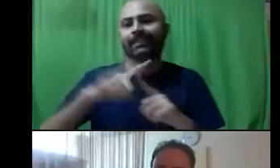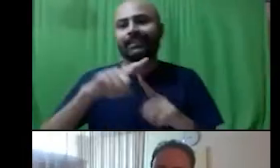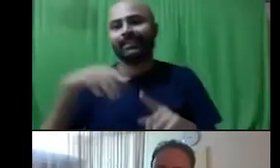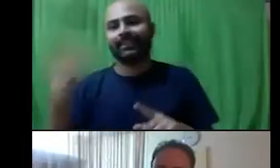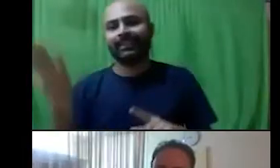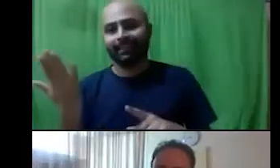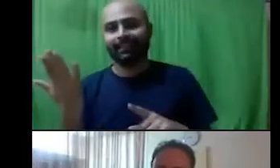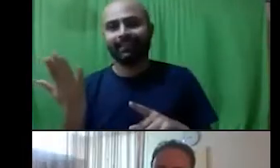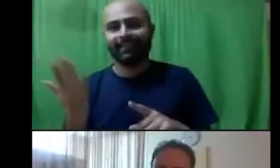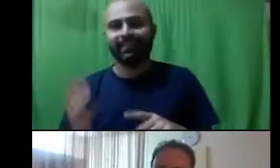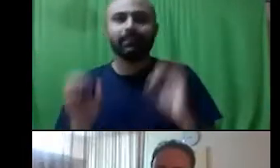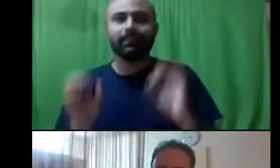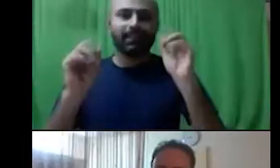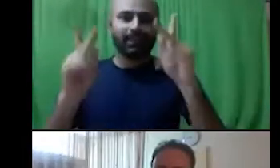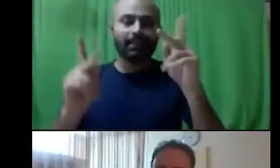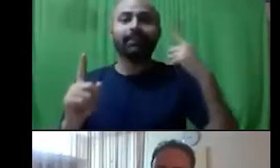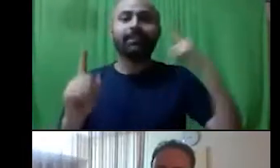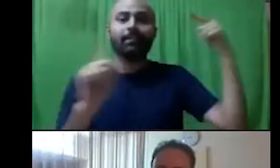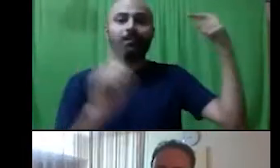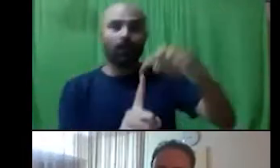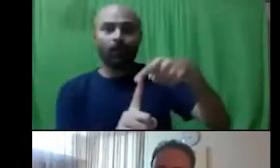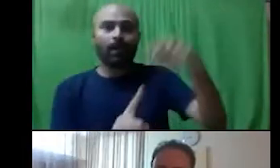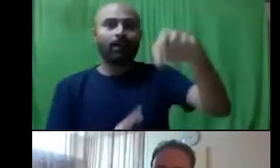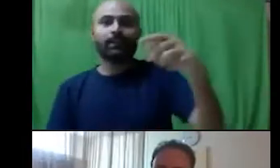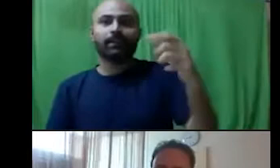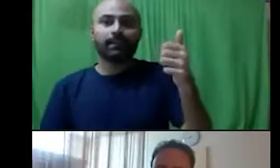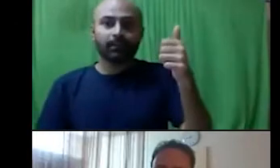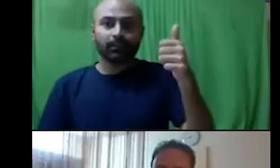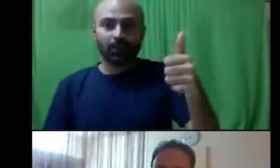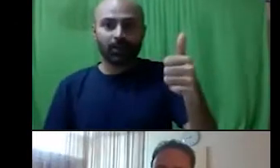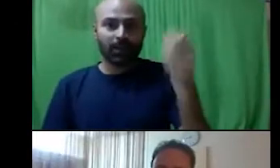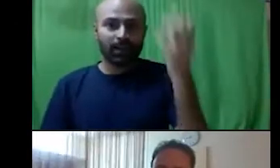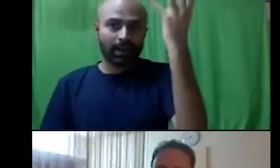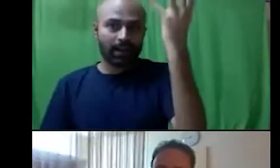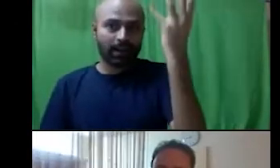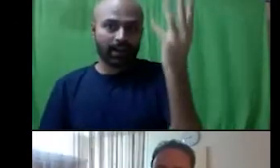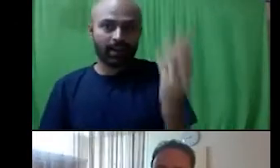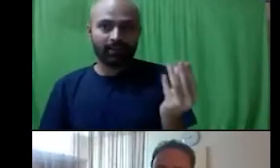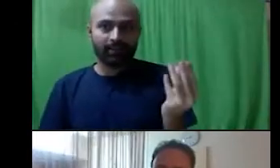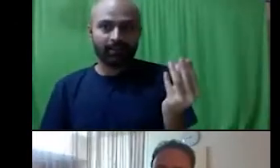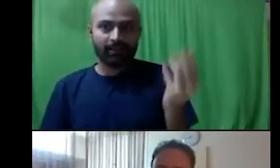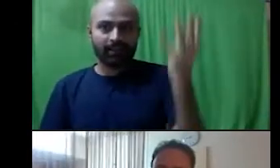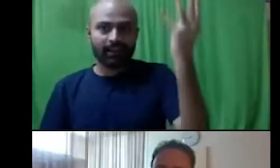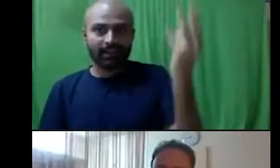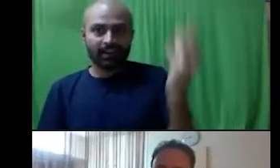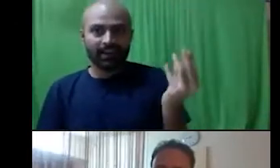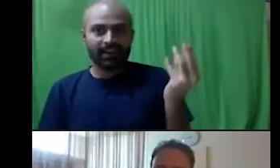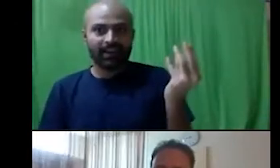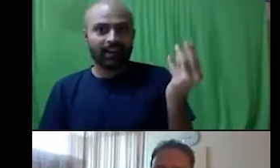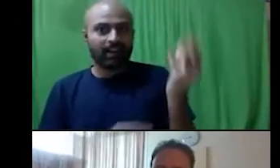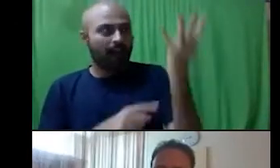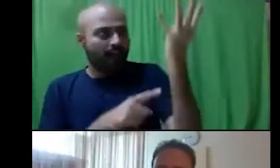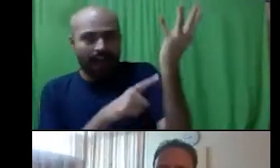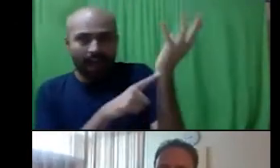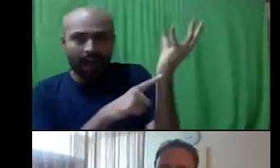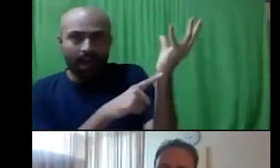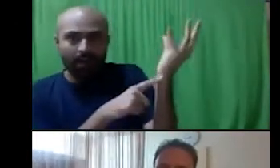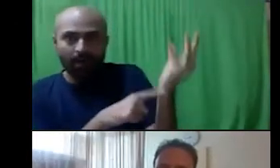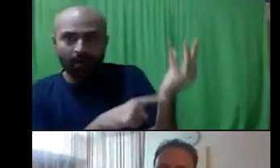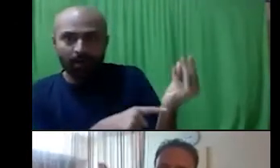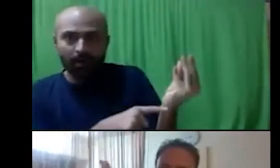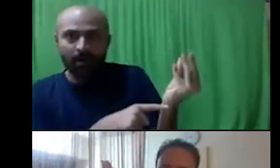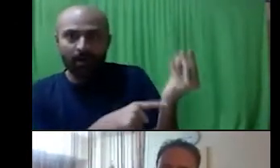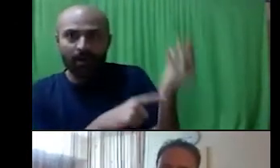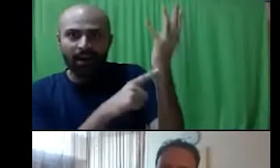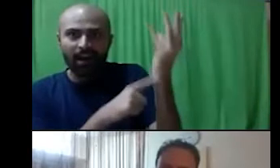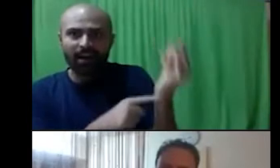hand. Yeah, most people use their right hand. I use my left hand. Okay, so good evening. Evening.